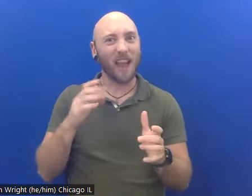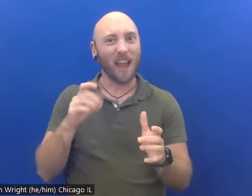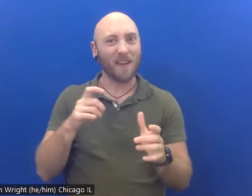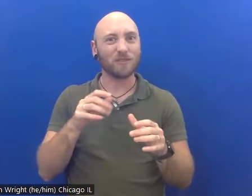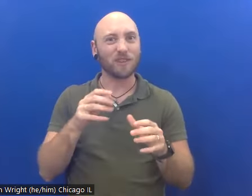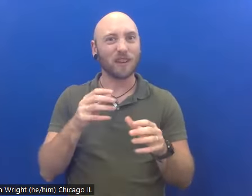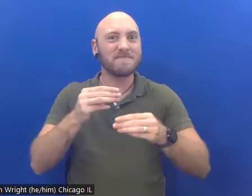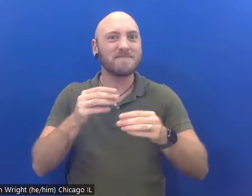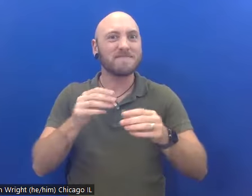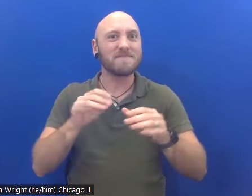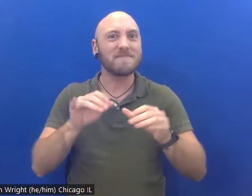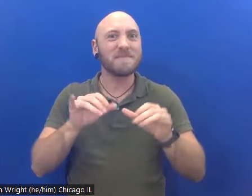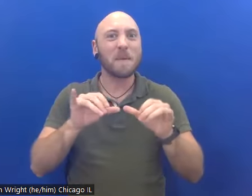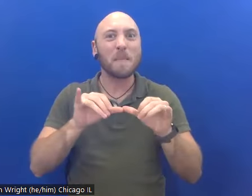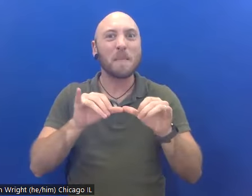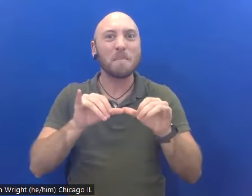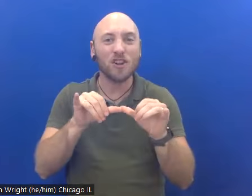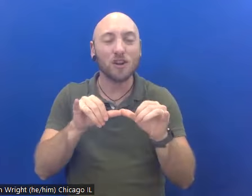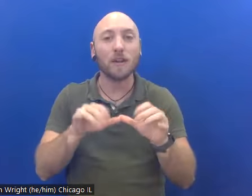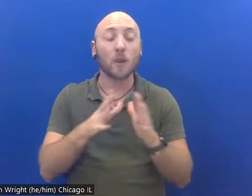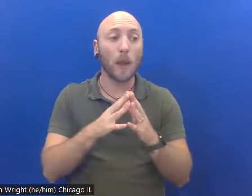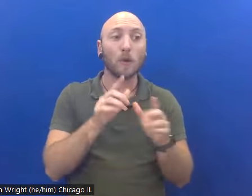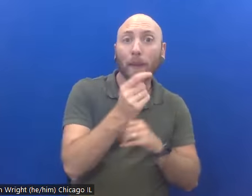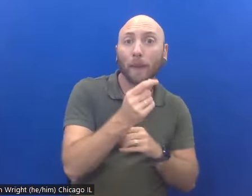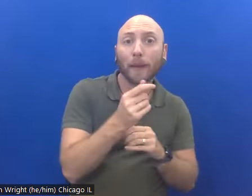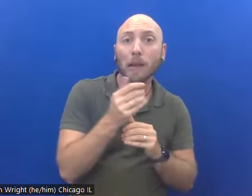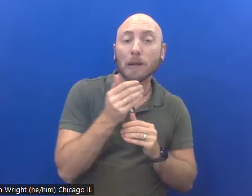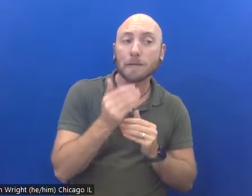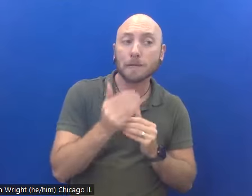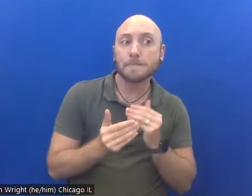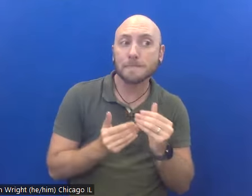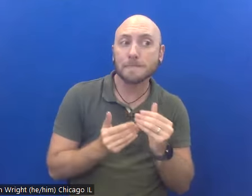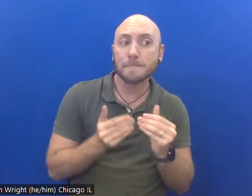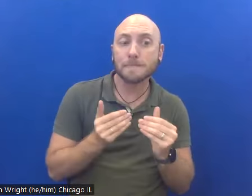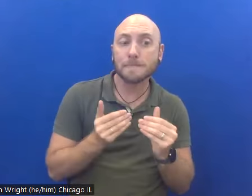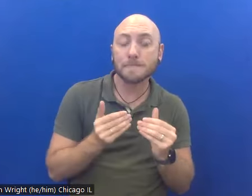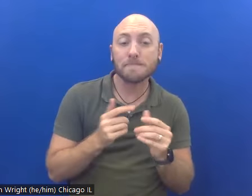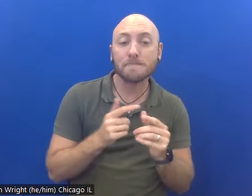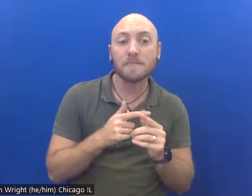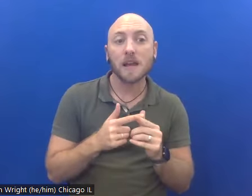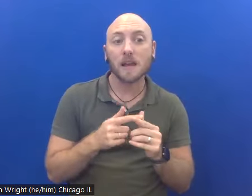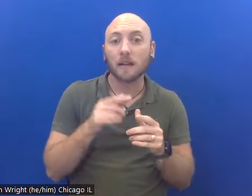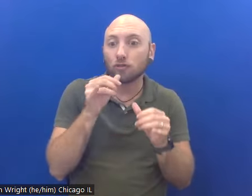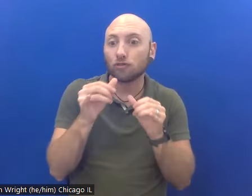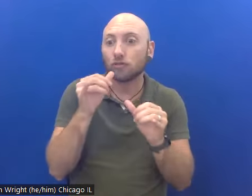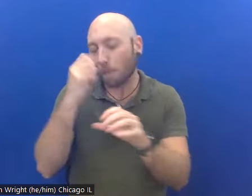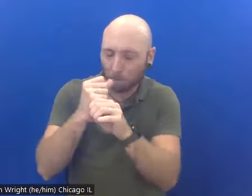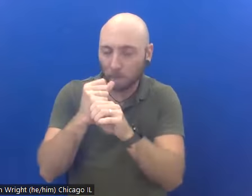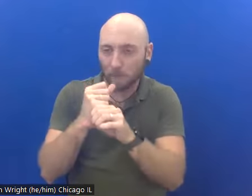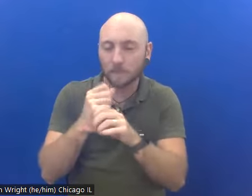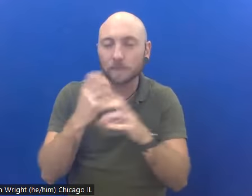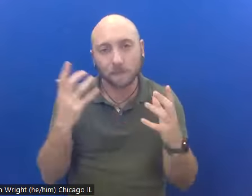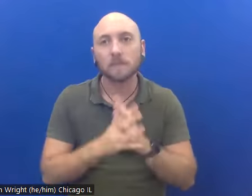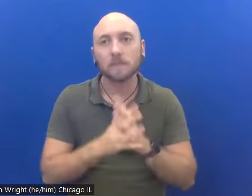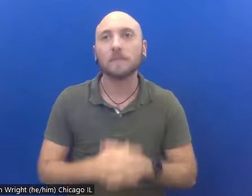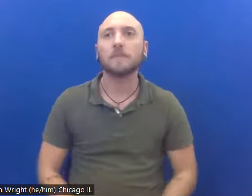a little bit and I, kind of maintain that. And then I'd finish off until I passed out. Right? During this period of time,